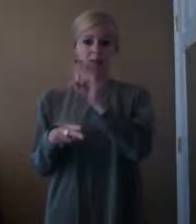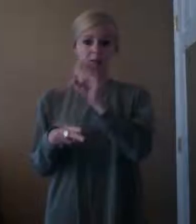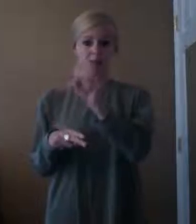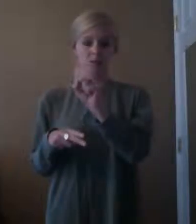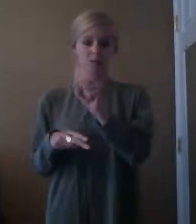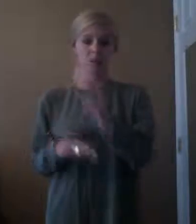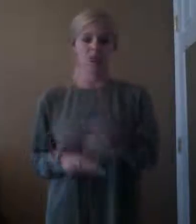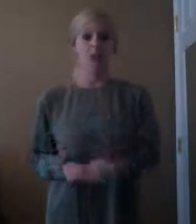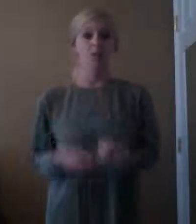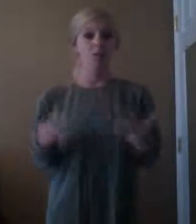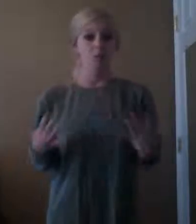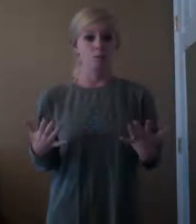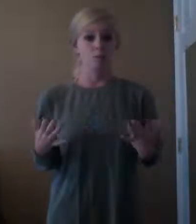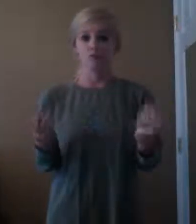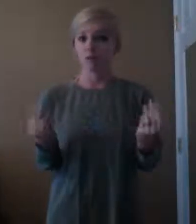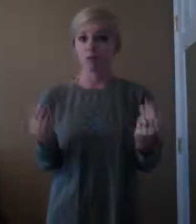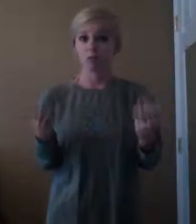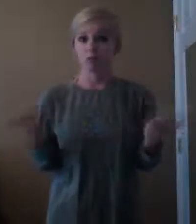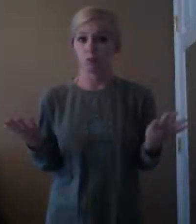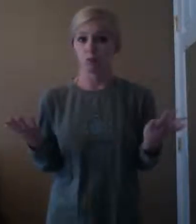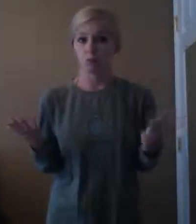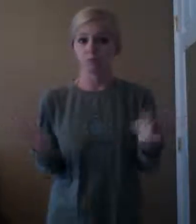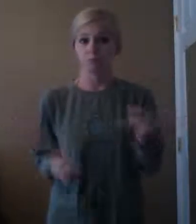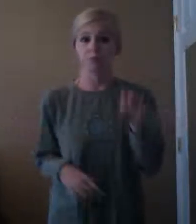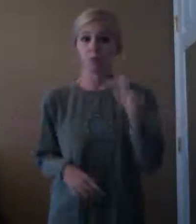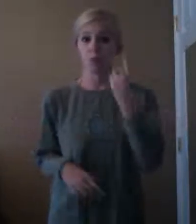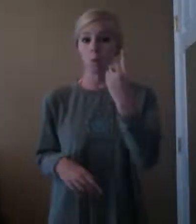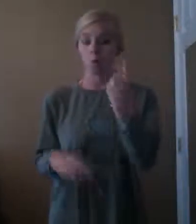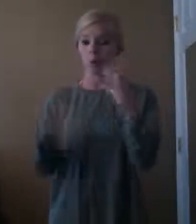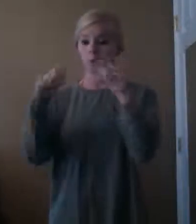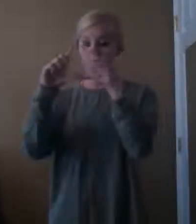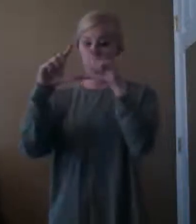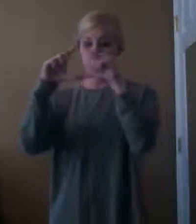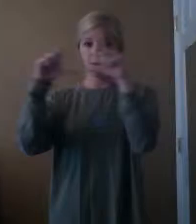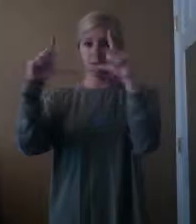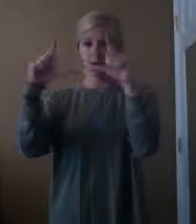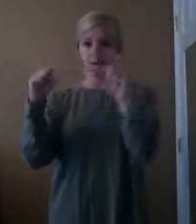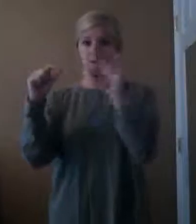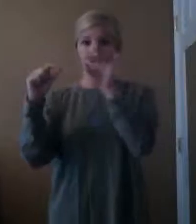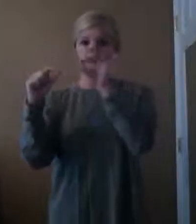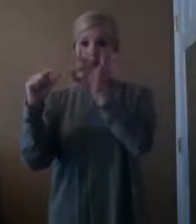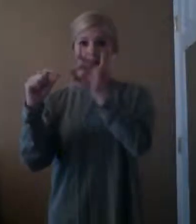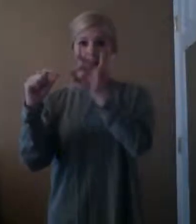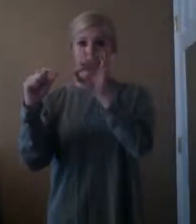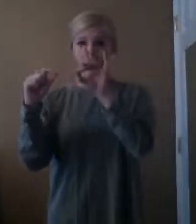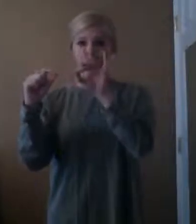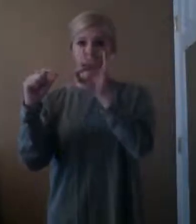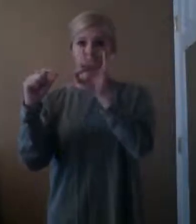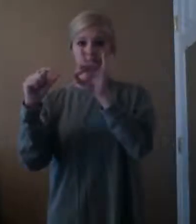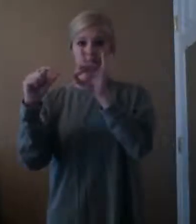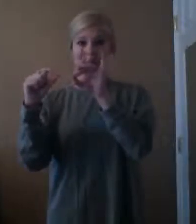there for Max. And Pete weighs 6 times as much. So we need